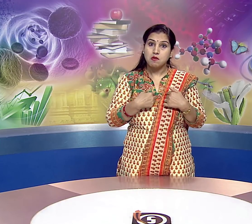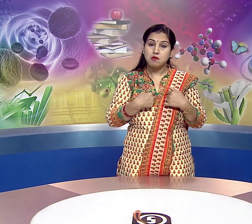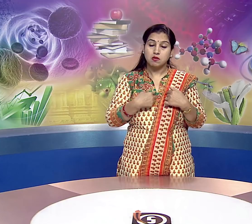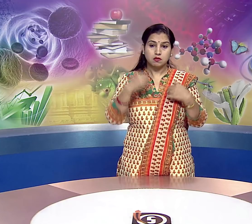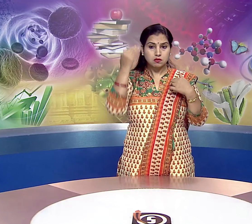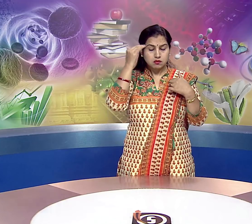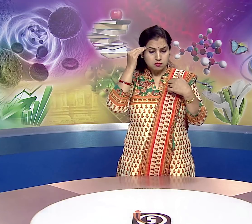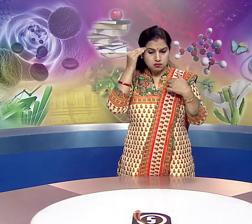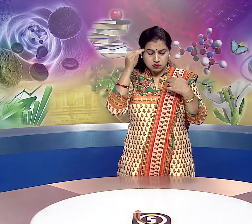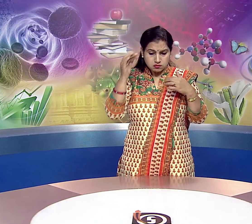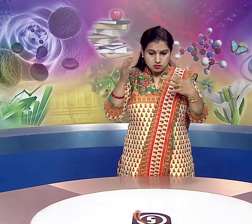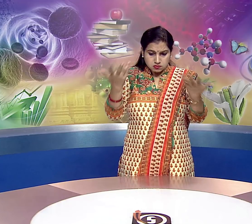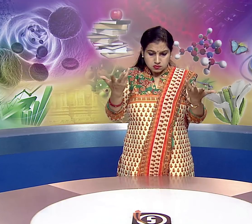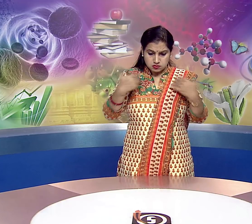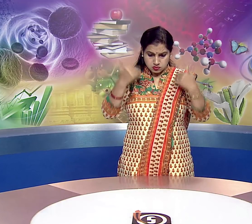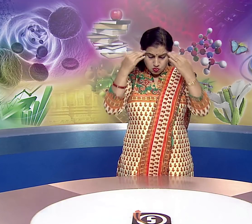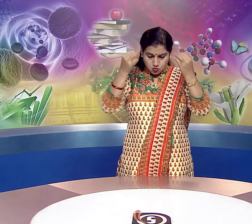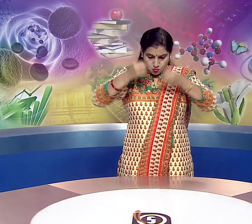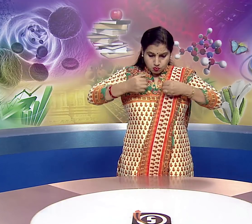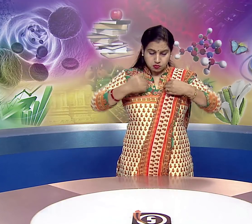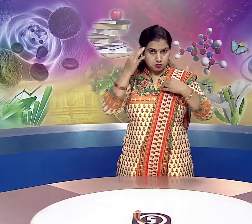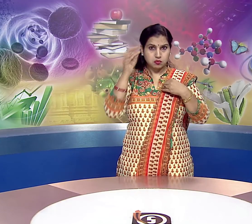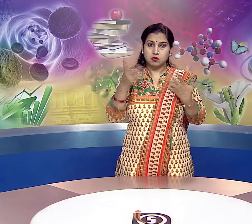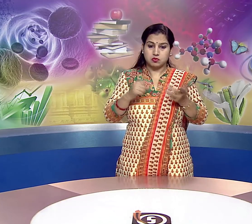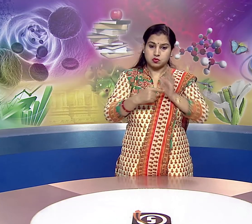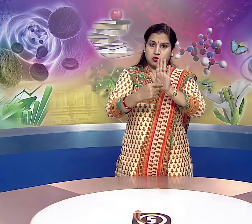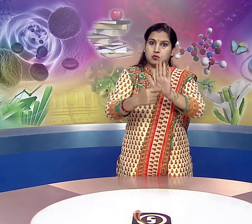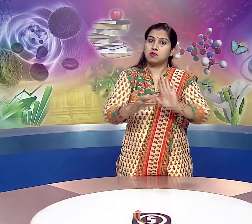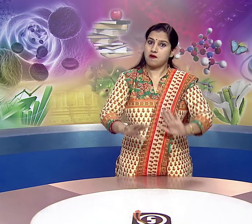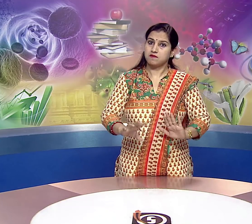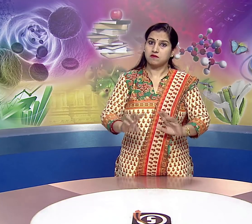not what we think ourselves to be.